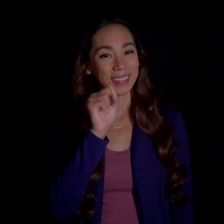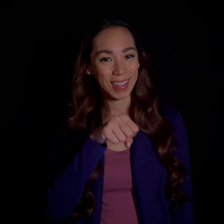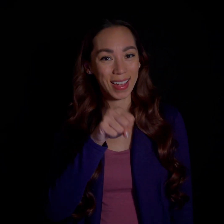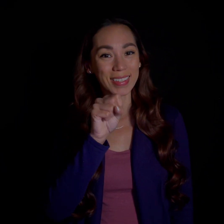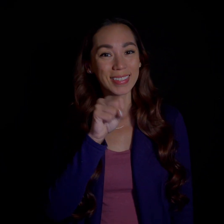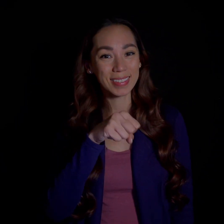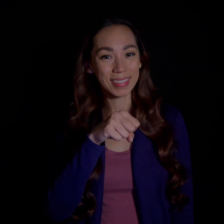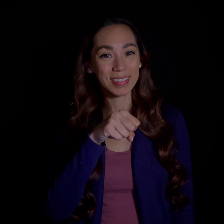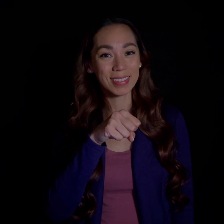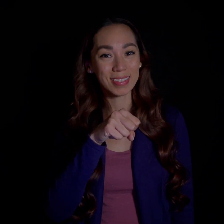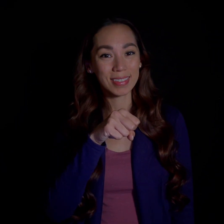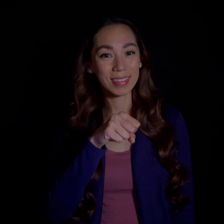Yes.